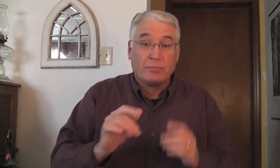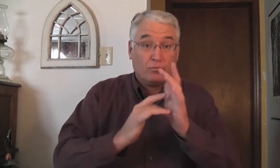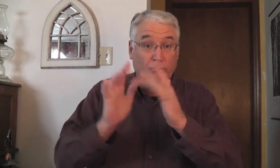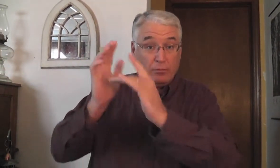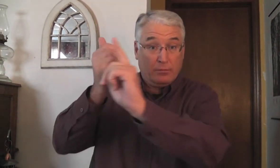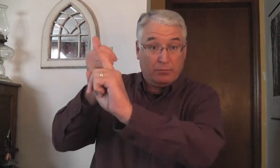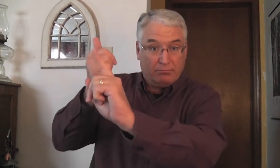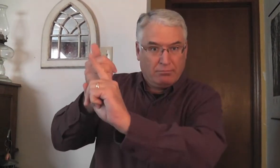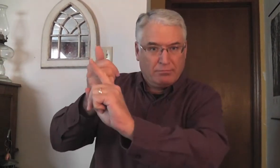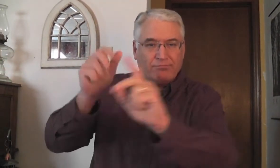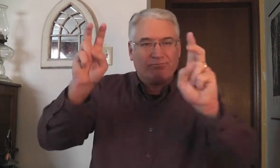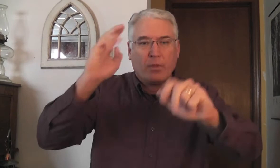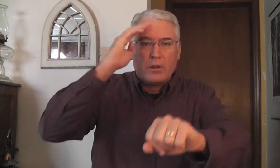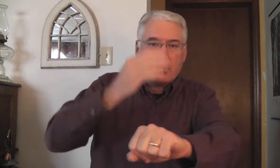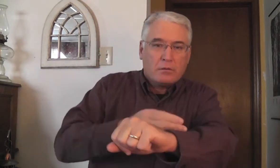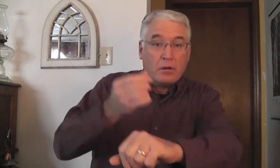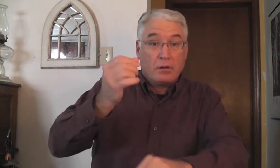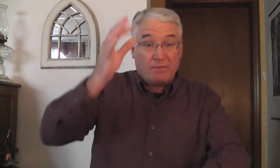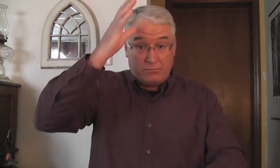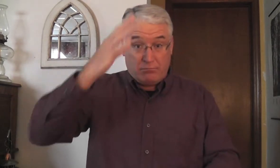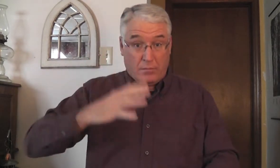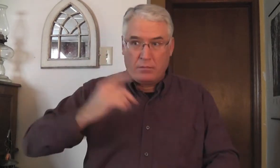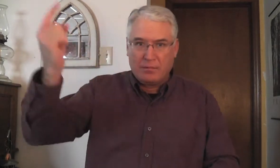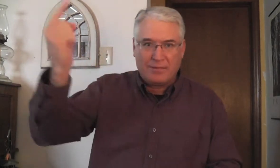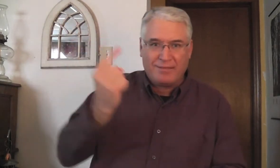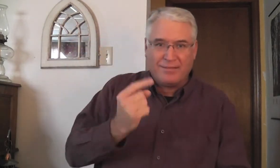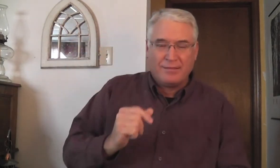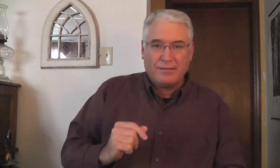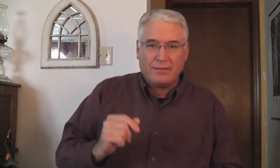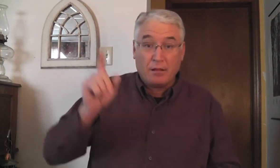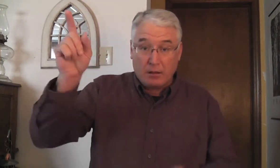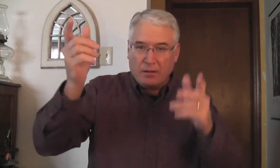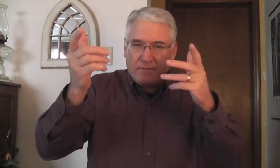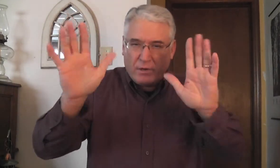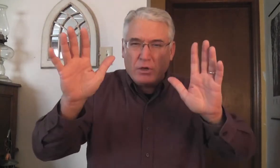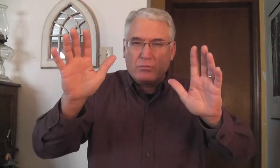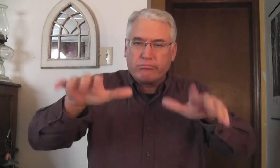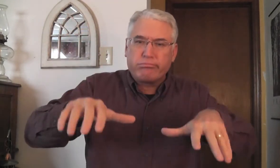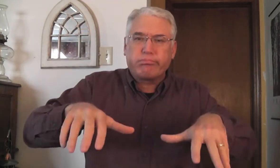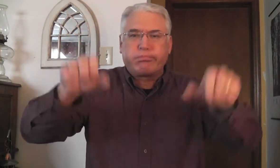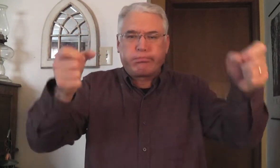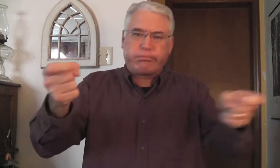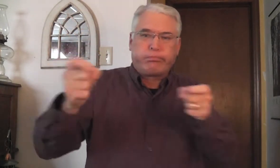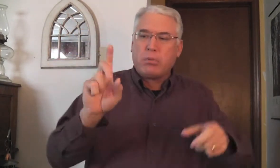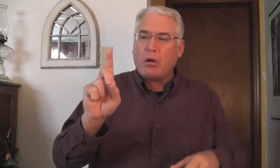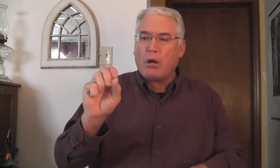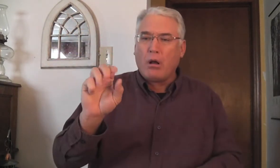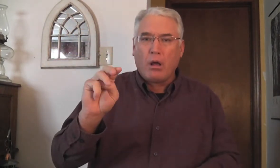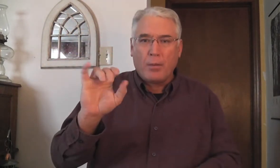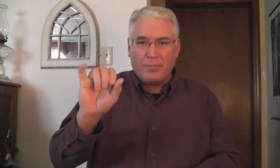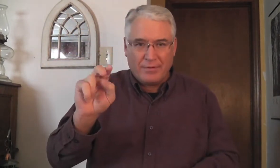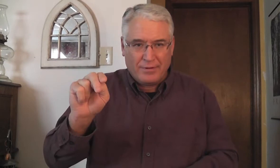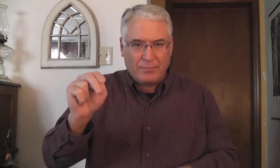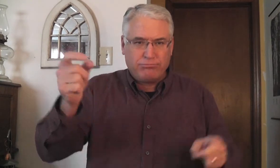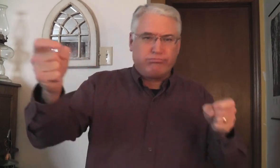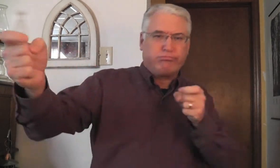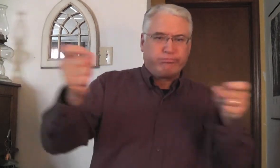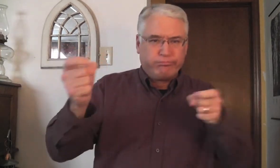And when did this happen? Well, Jesus himself, the Son of Man, came. And he took up control,